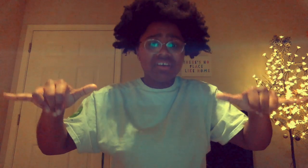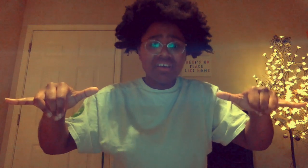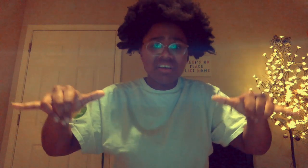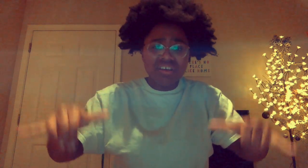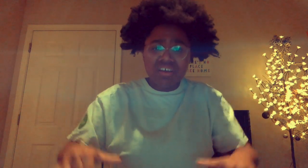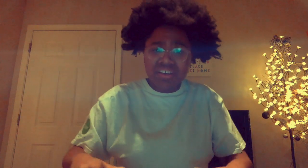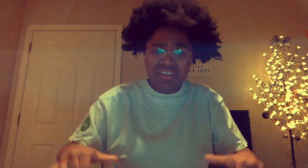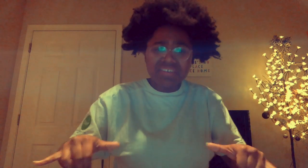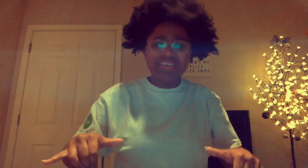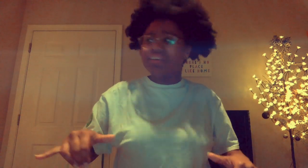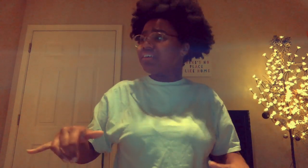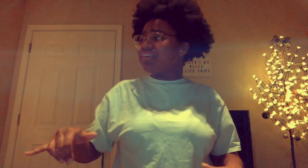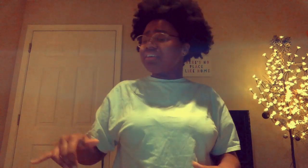Oh my goodness.